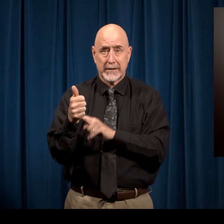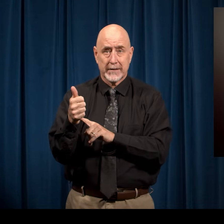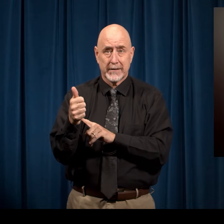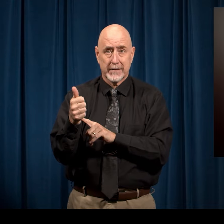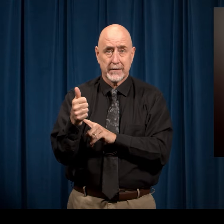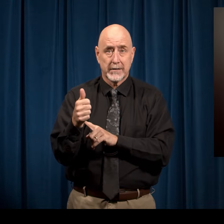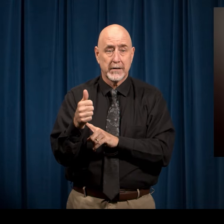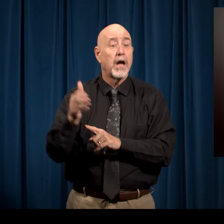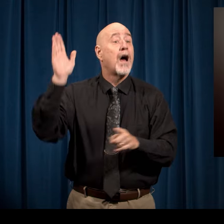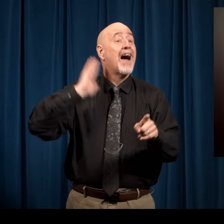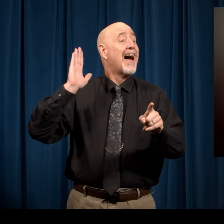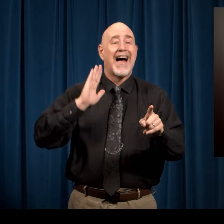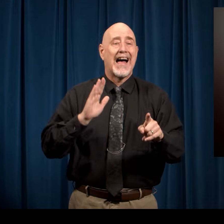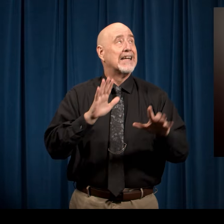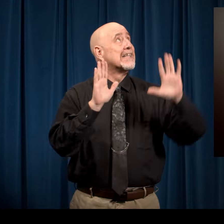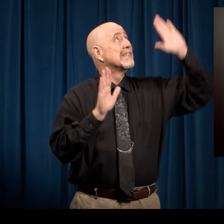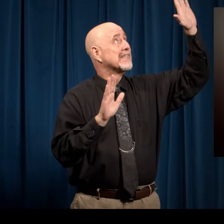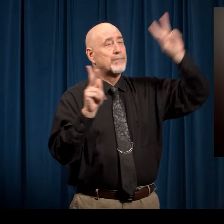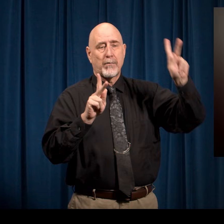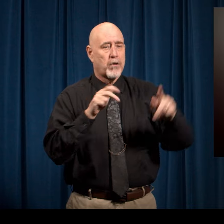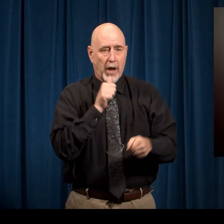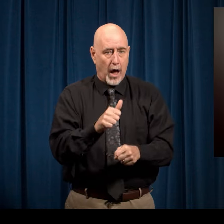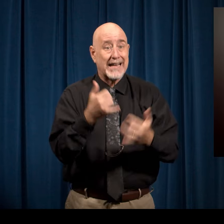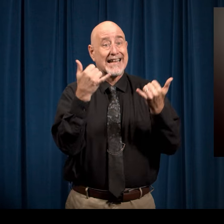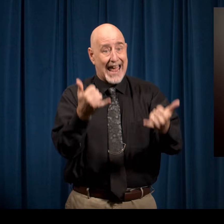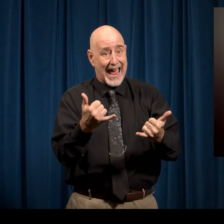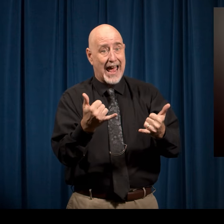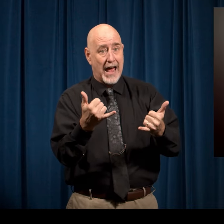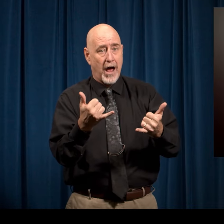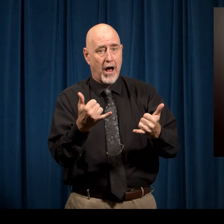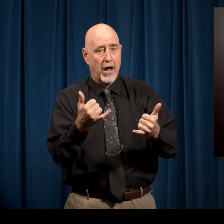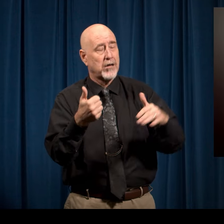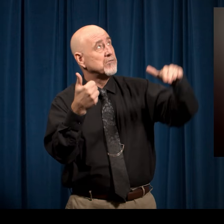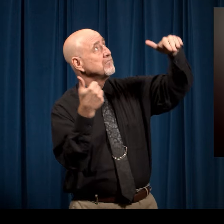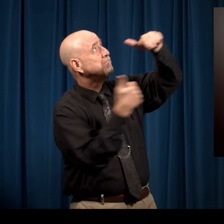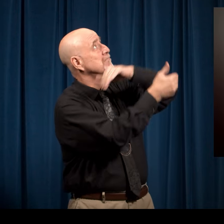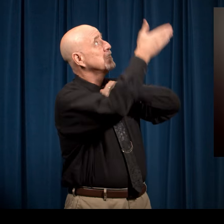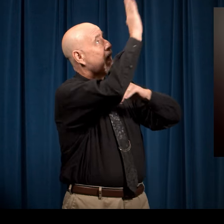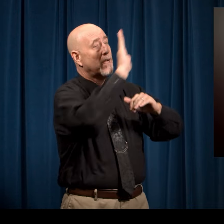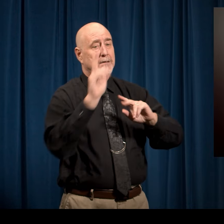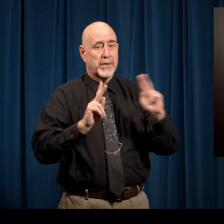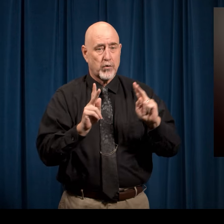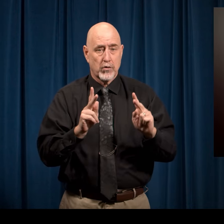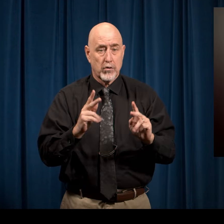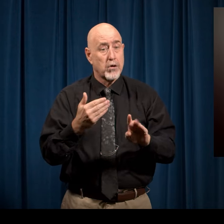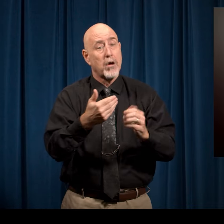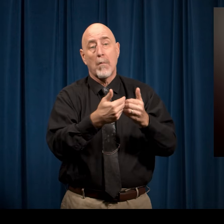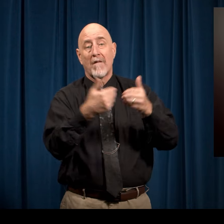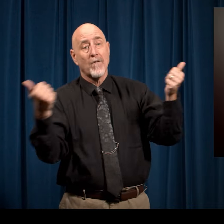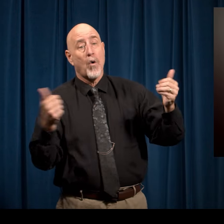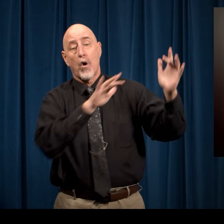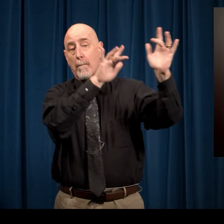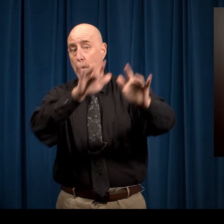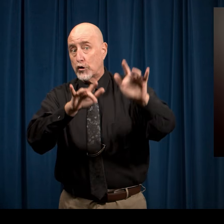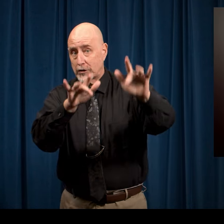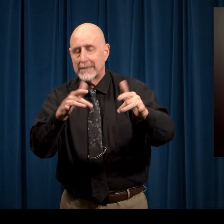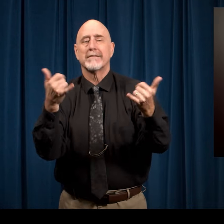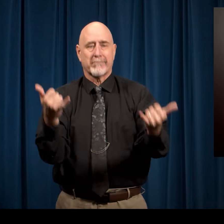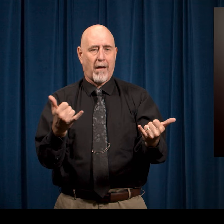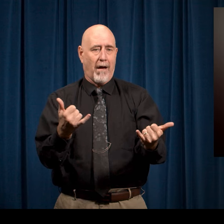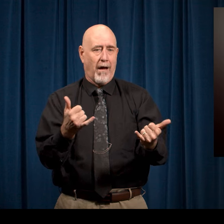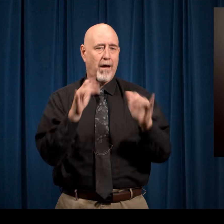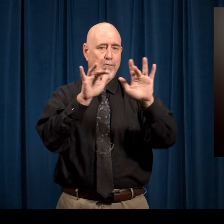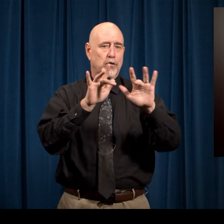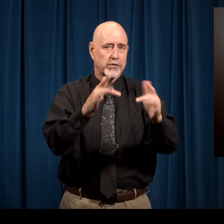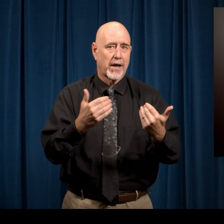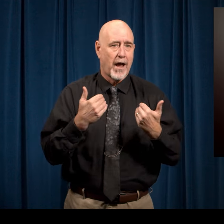10 says this, "Who once were not a people, but are now the people of God, who had not obtained mercy,